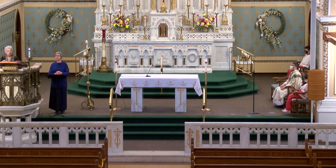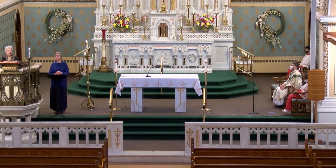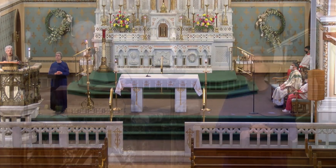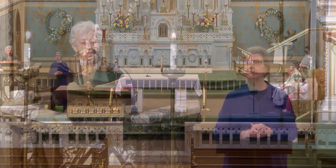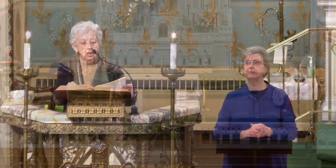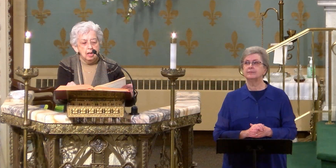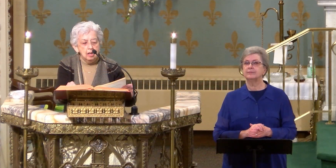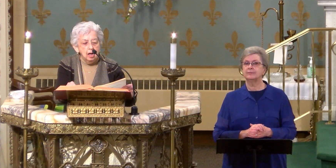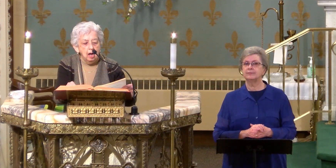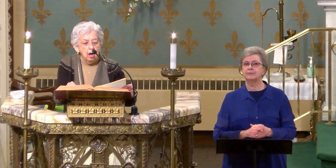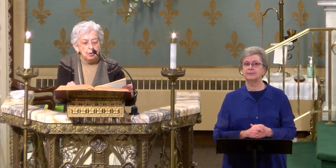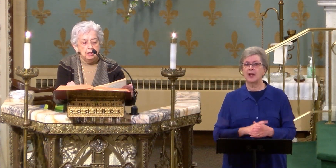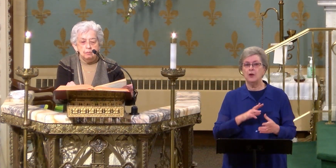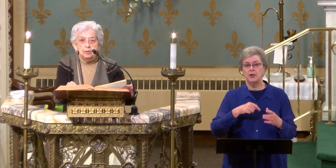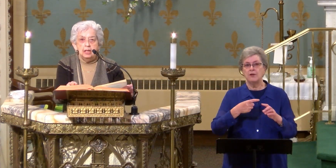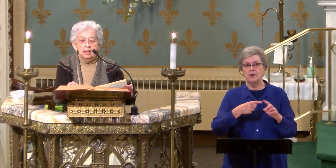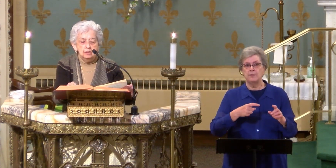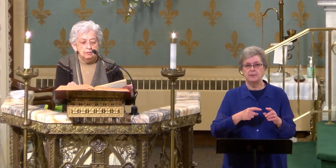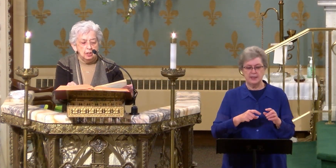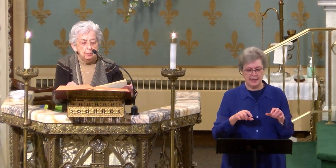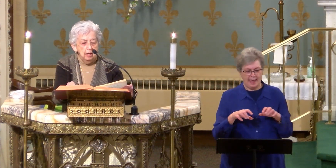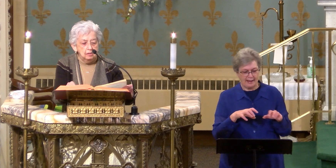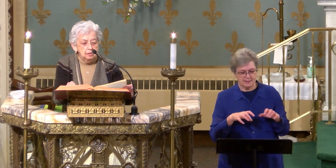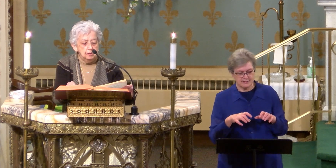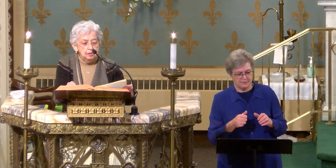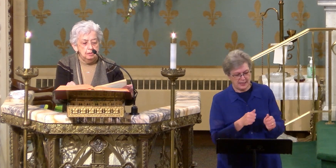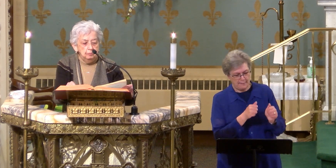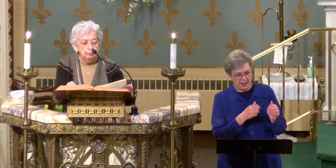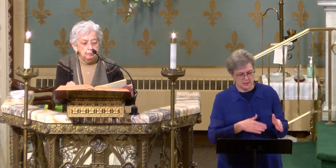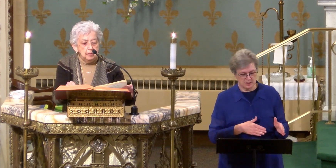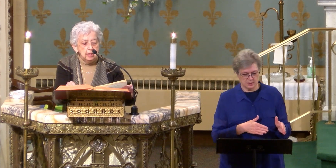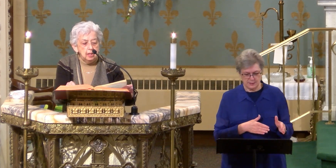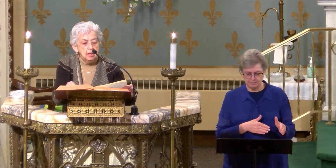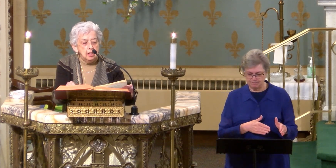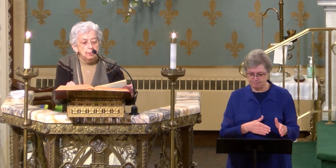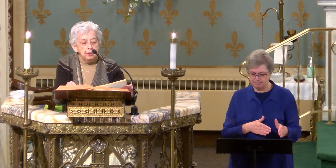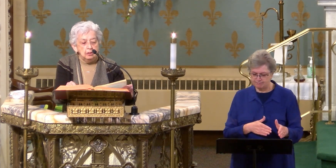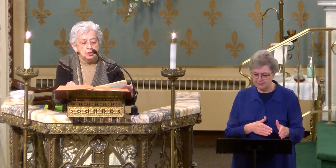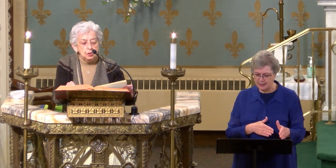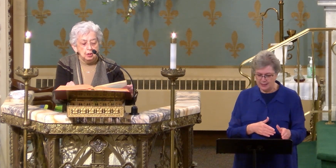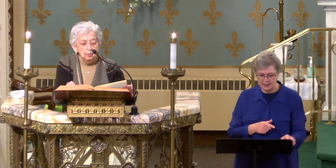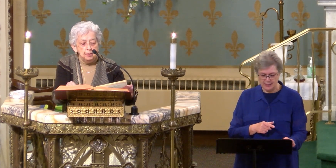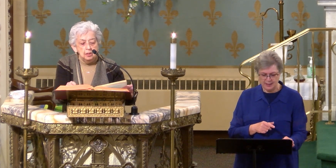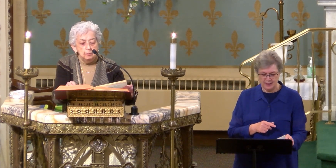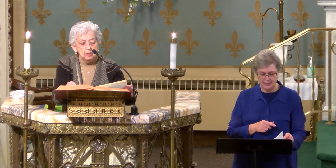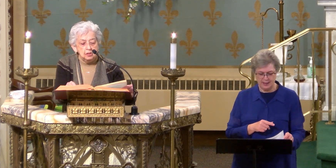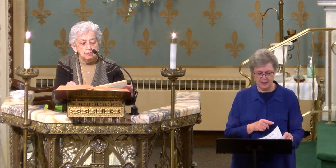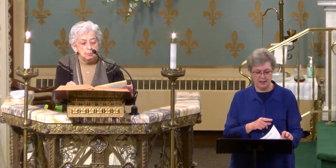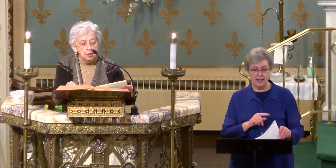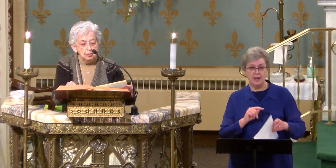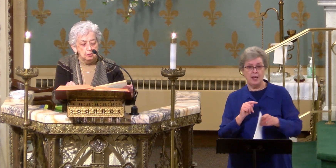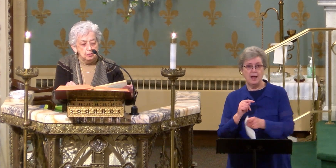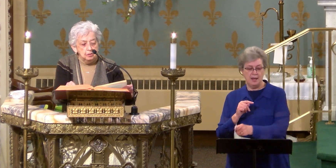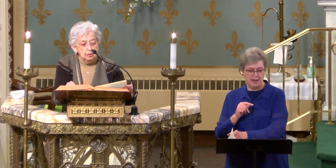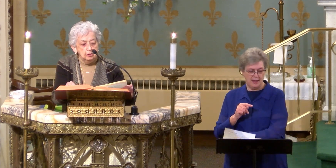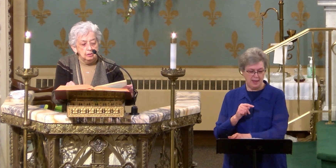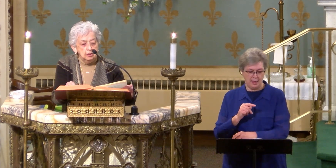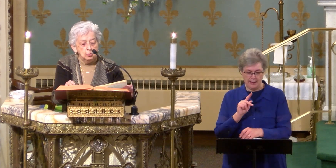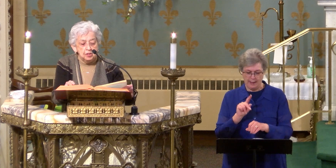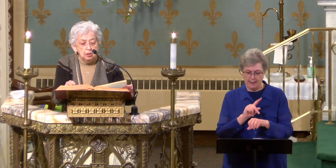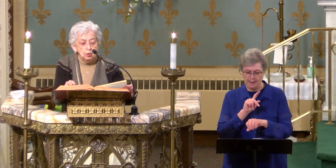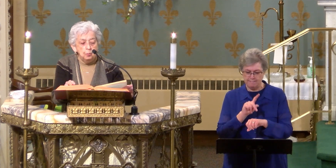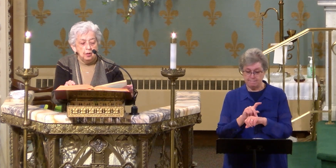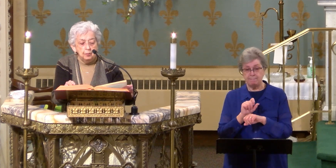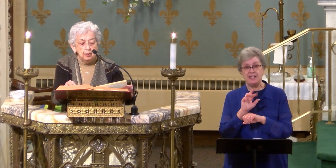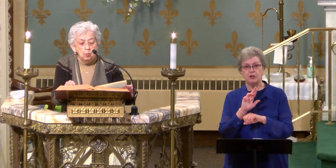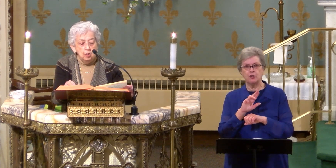A reading from the Acts of the Apostles. Peter stood up in the midst of the brothers.